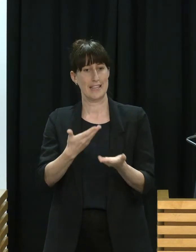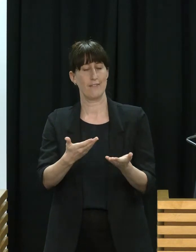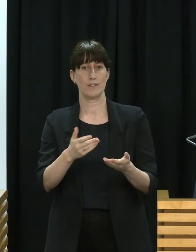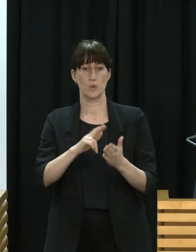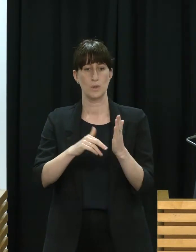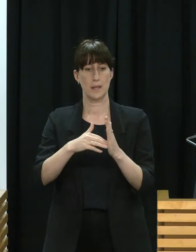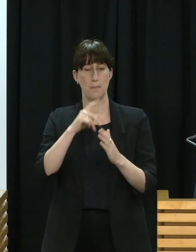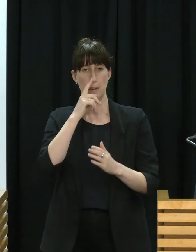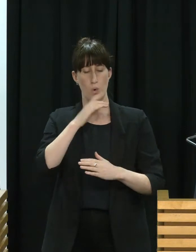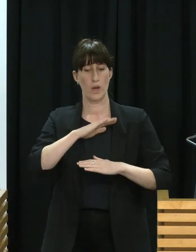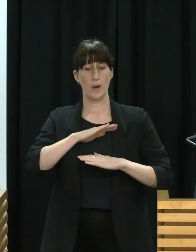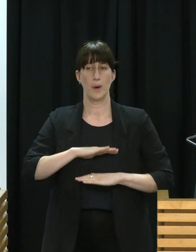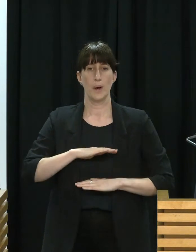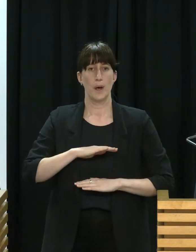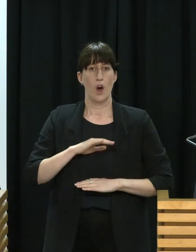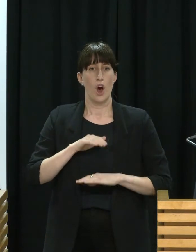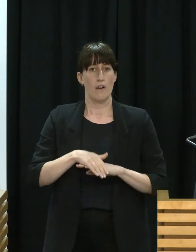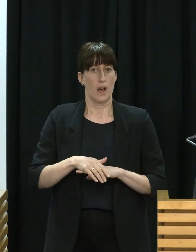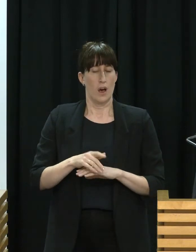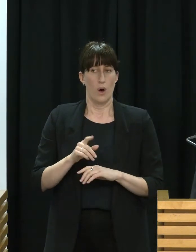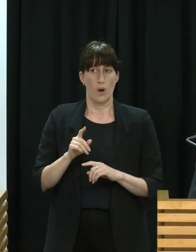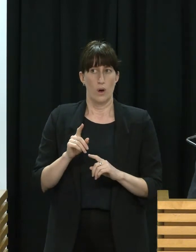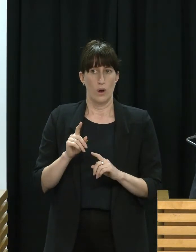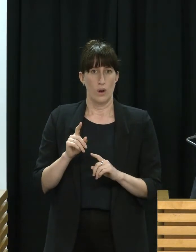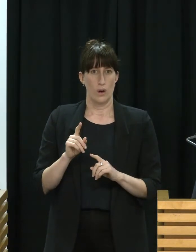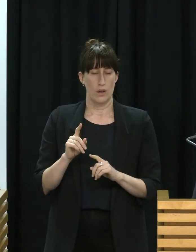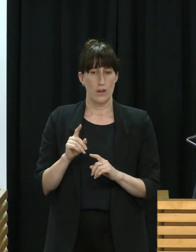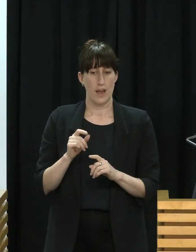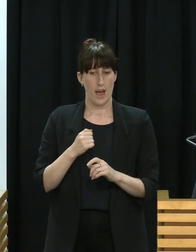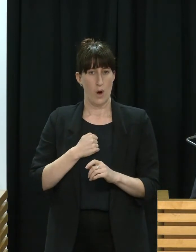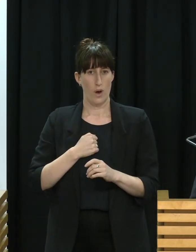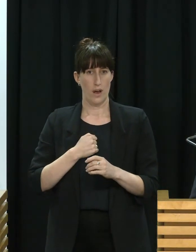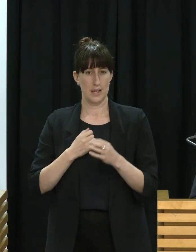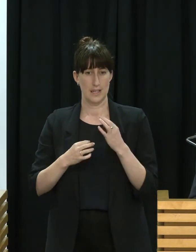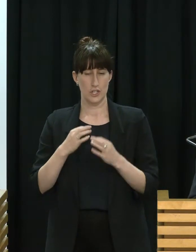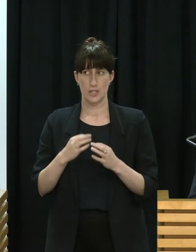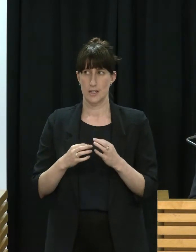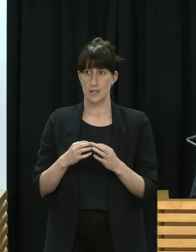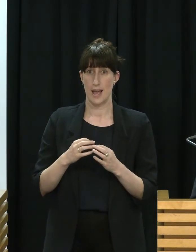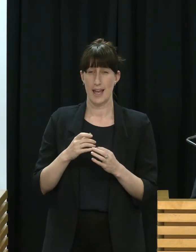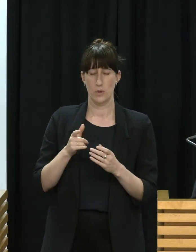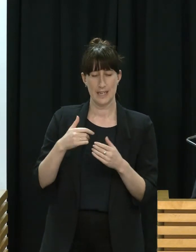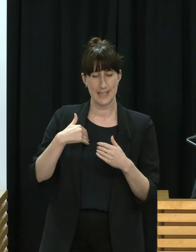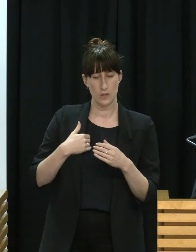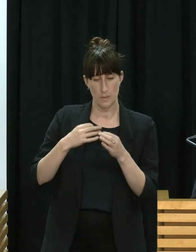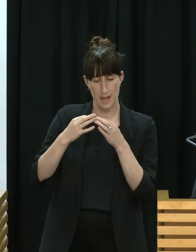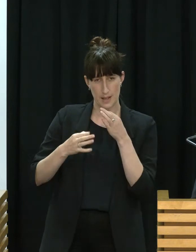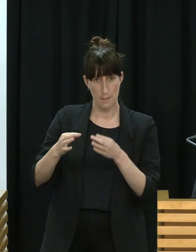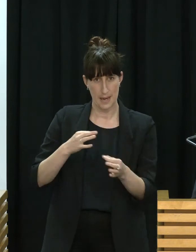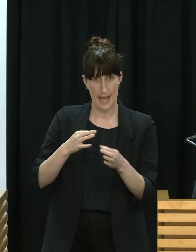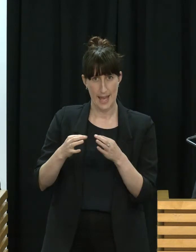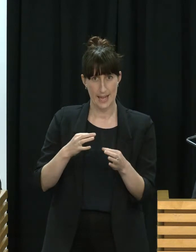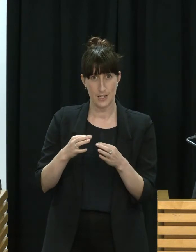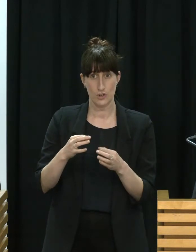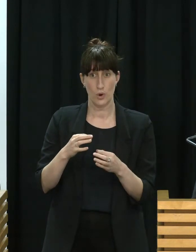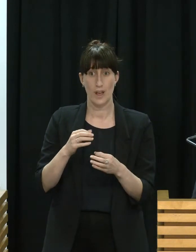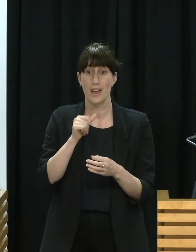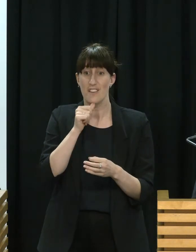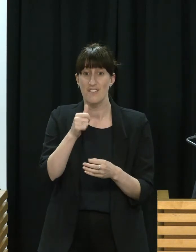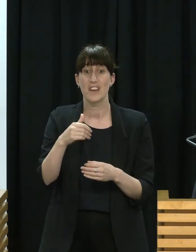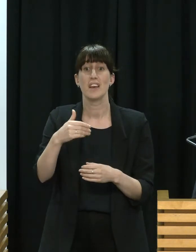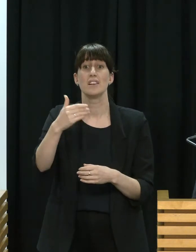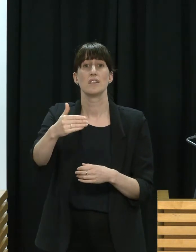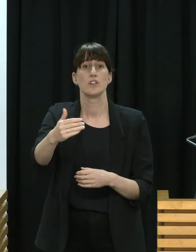12-day period to prepare contingency plans so that should we be in a position not to remove the travel pause at that point, that